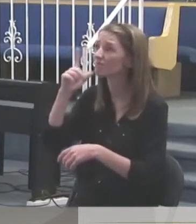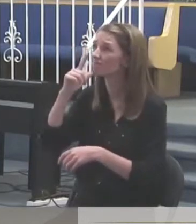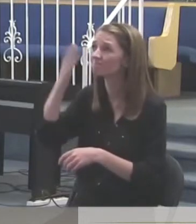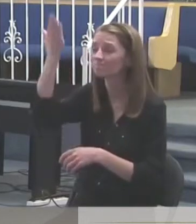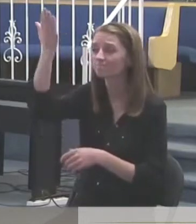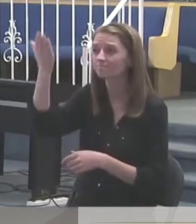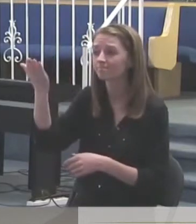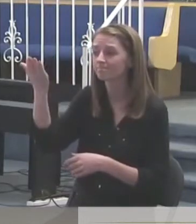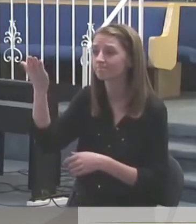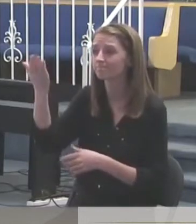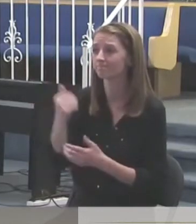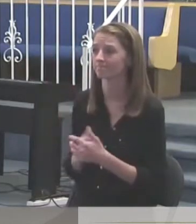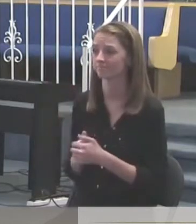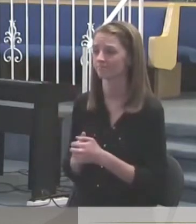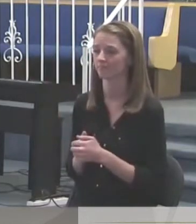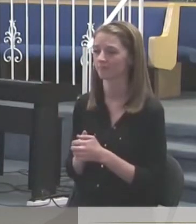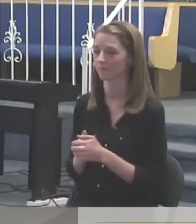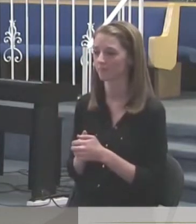are.